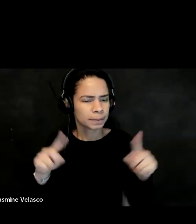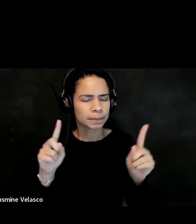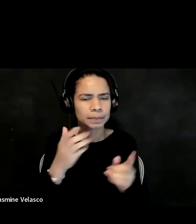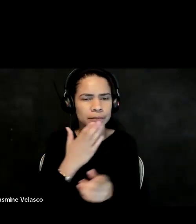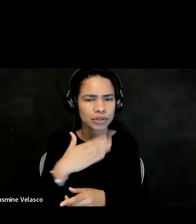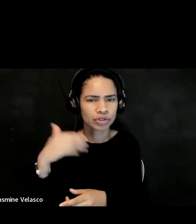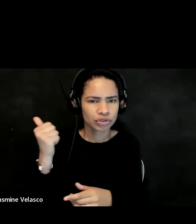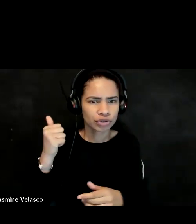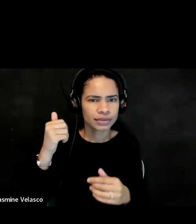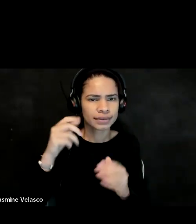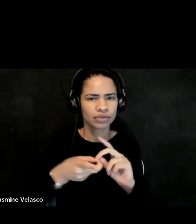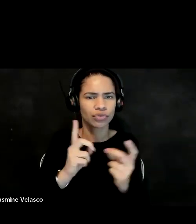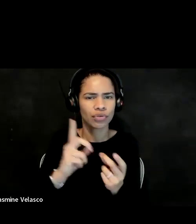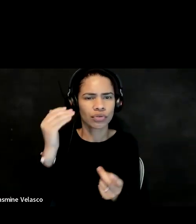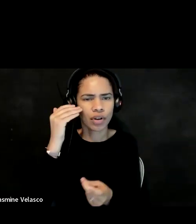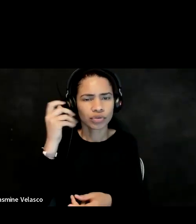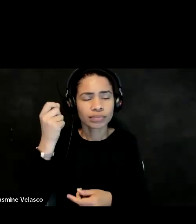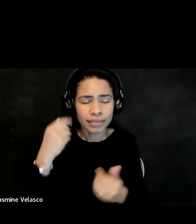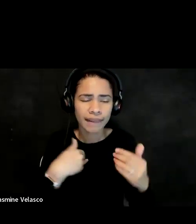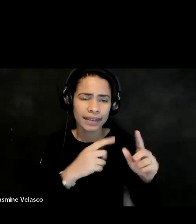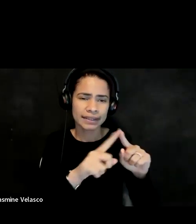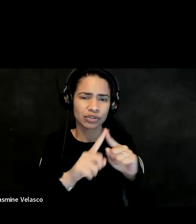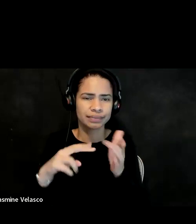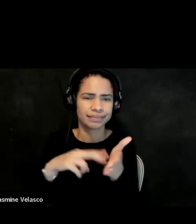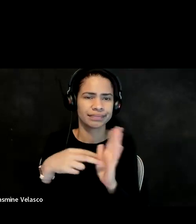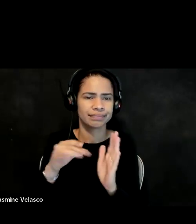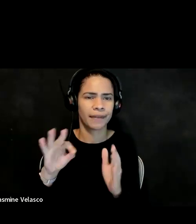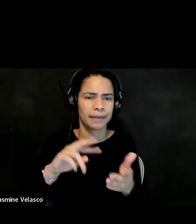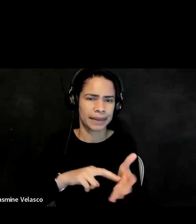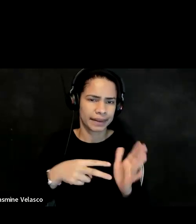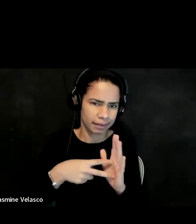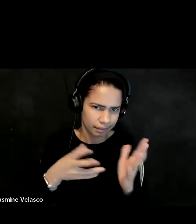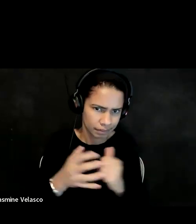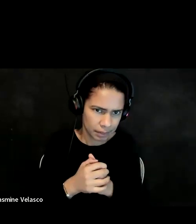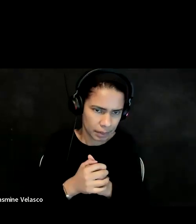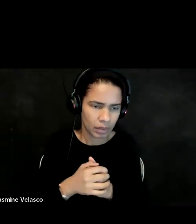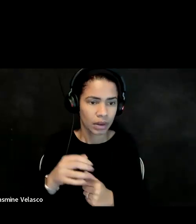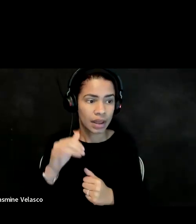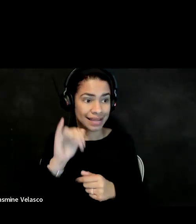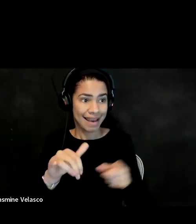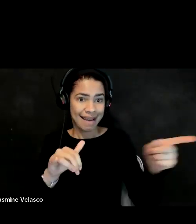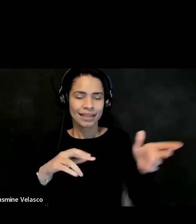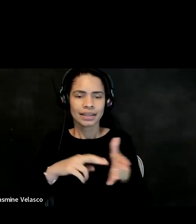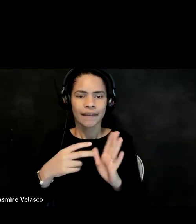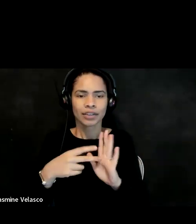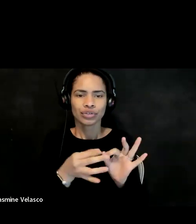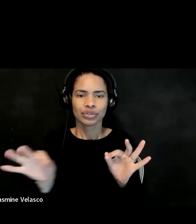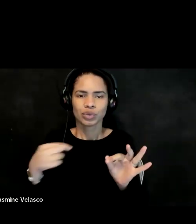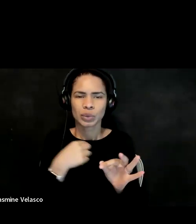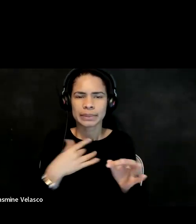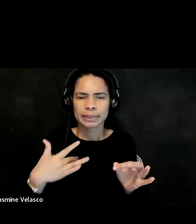lot of definitions of digital knowledge that sort of are floating out on the internet. This is kind of the definition that we work